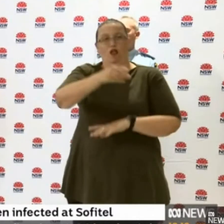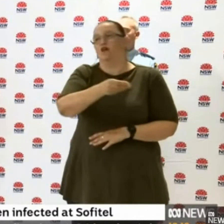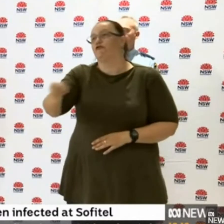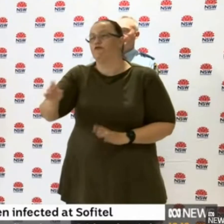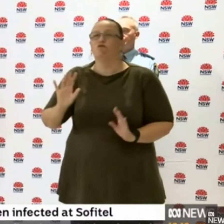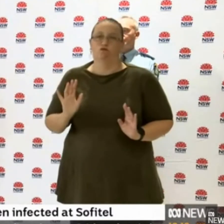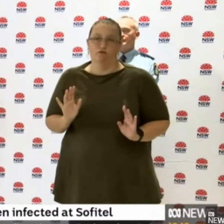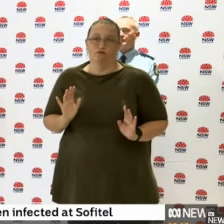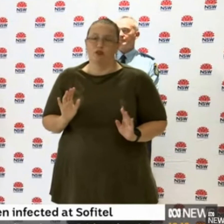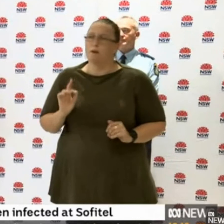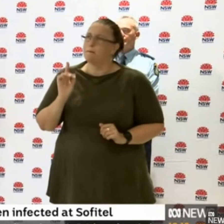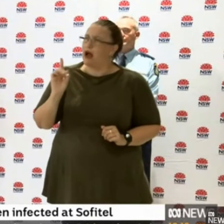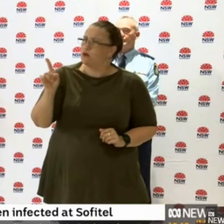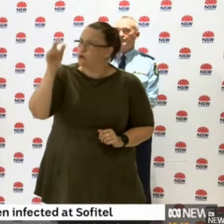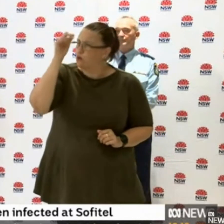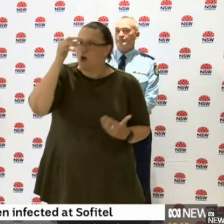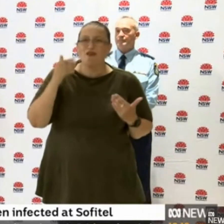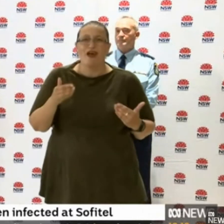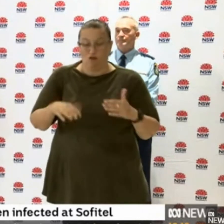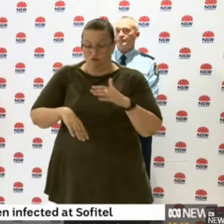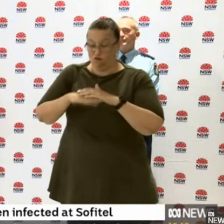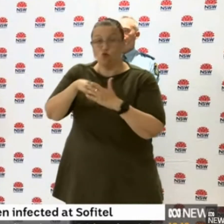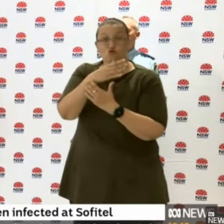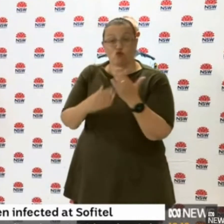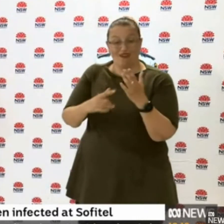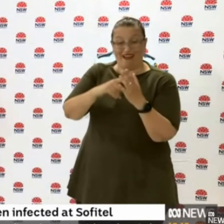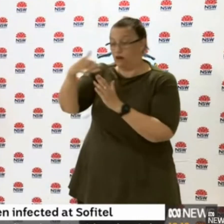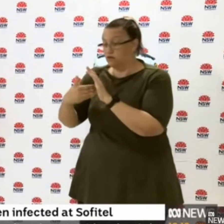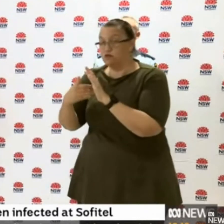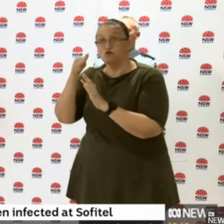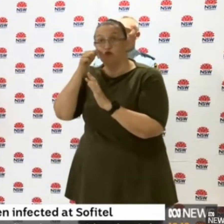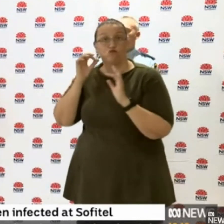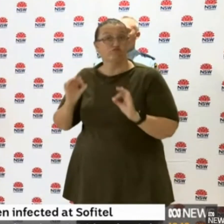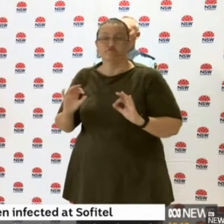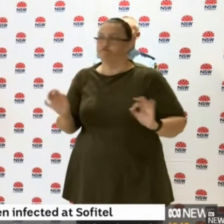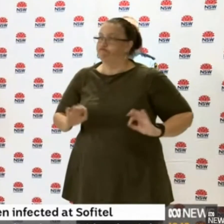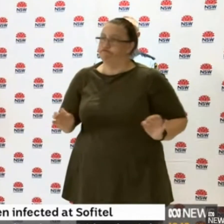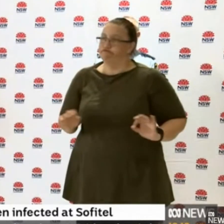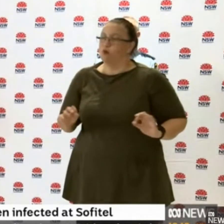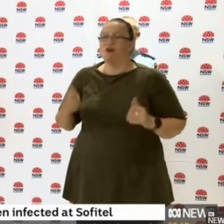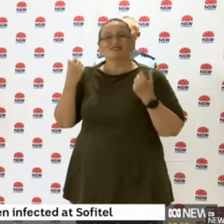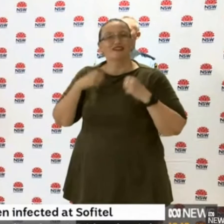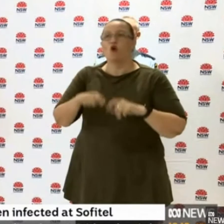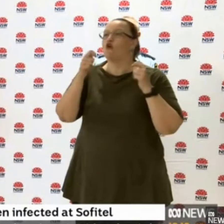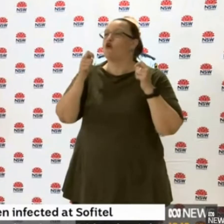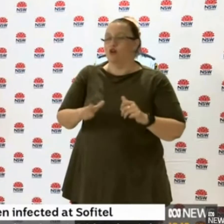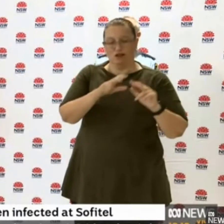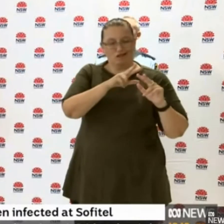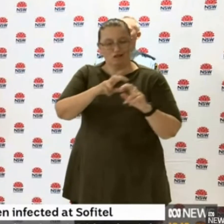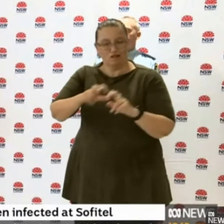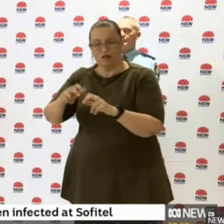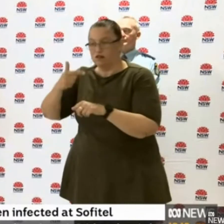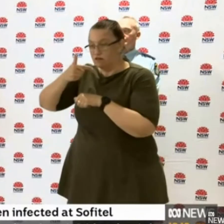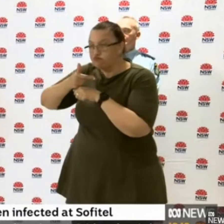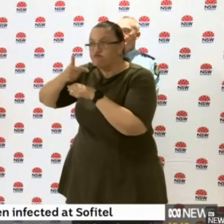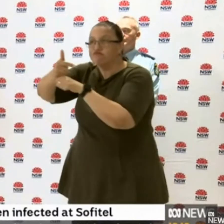at the moment we're in a very preliminary phase of the investigation. We are currently reviewing all the CCTV footage,